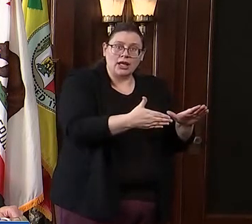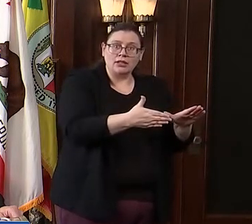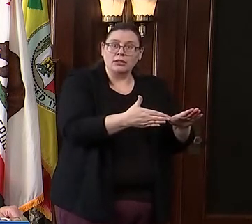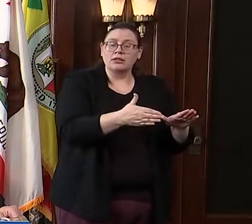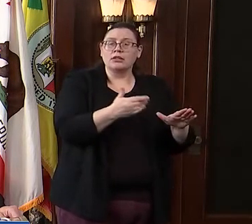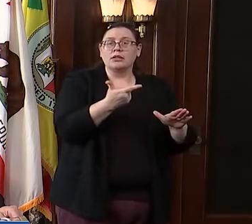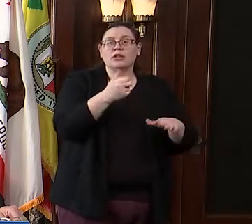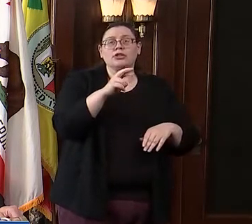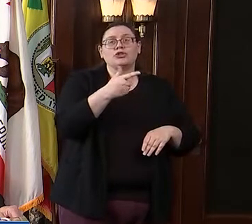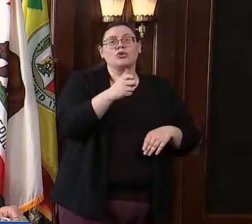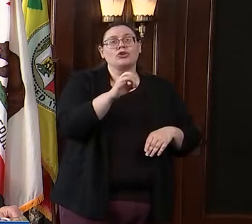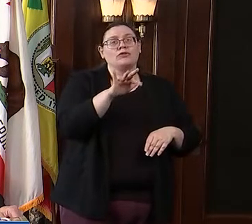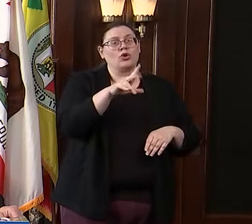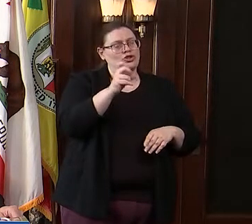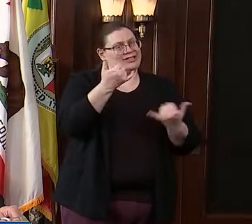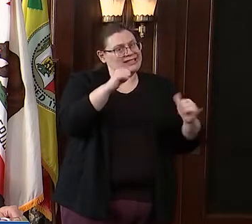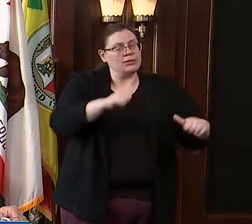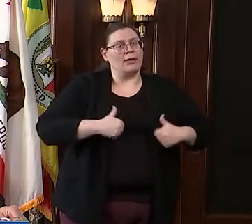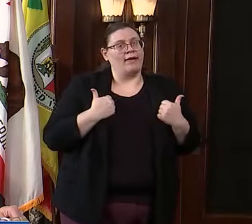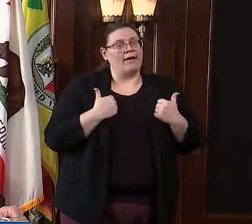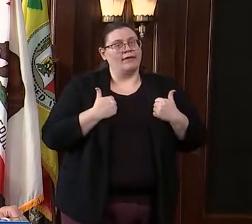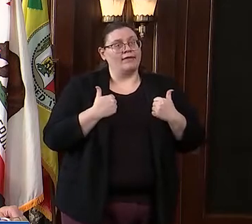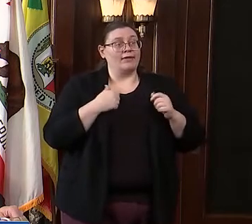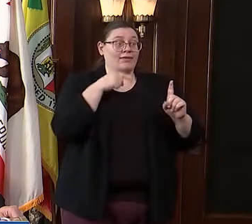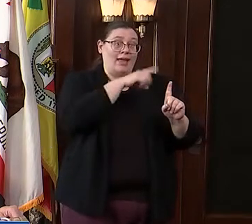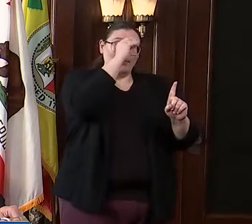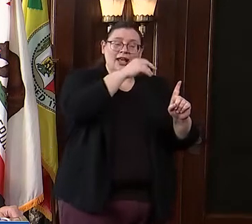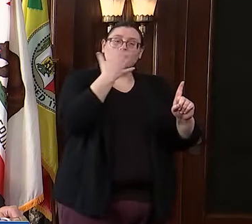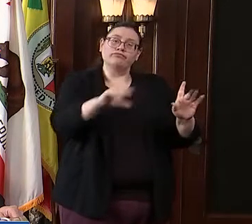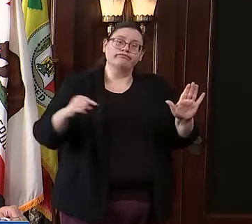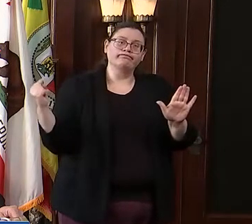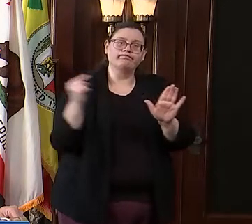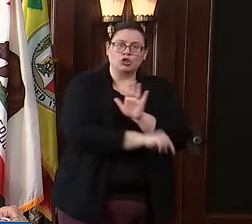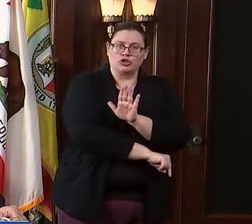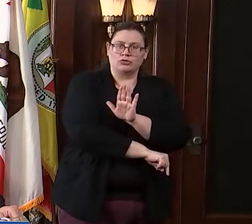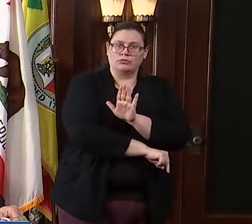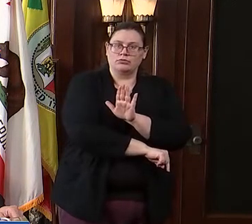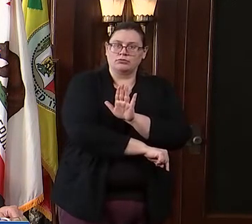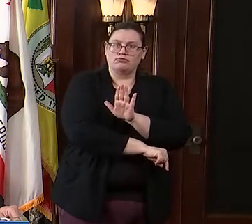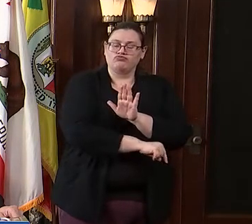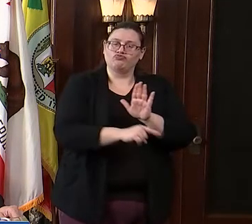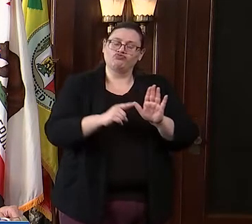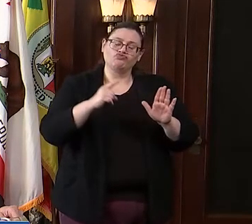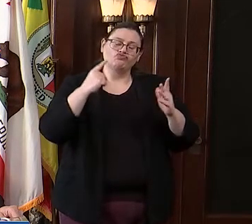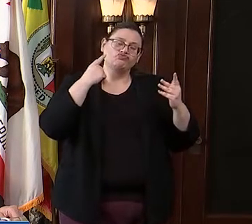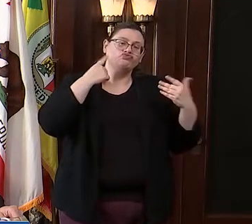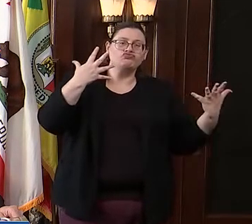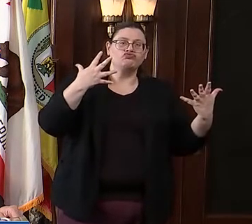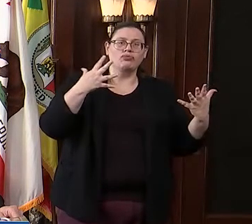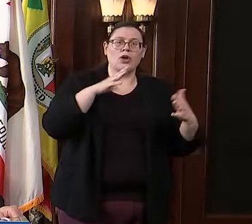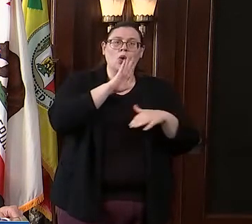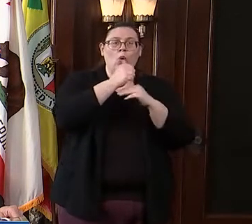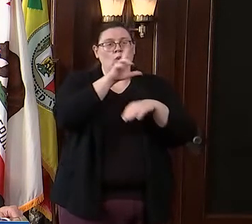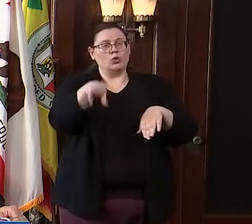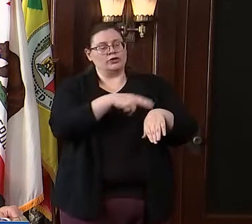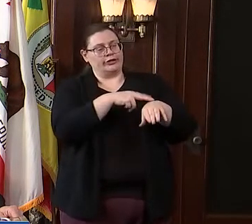alive. He was murdered in cold blood in front of this nation.